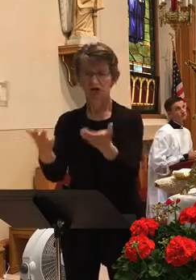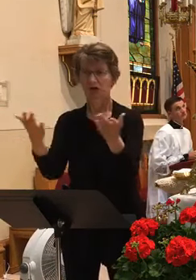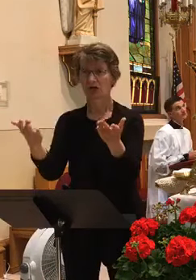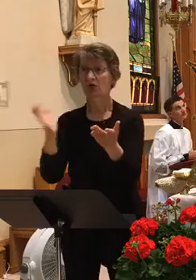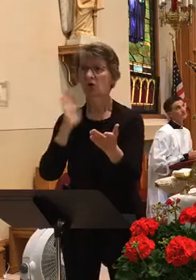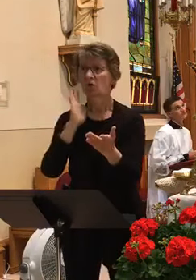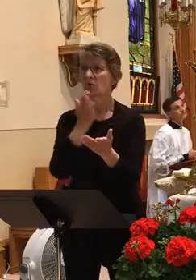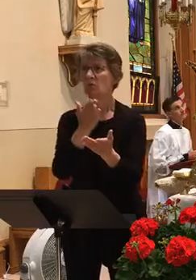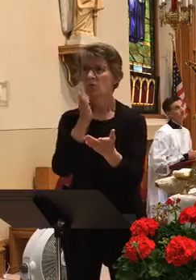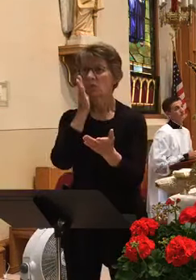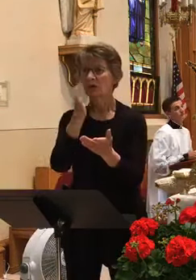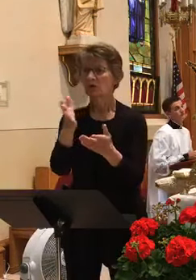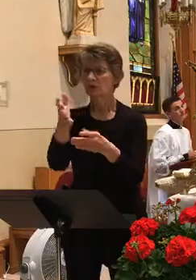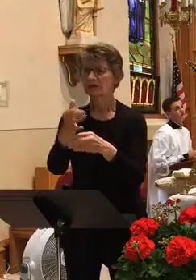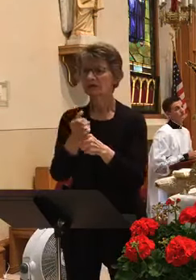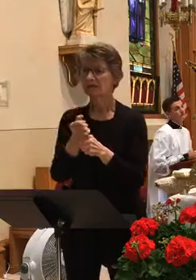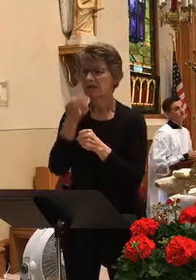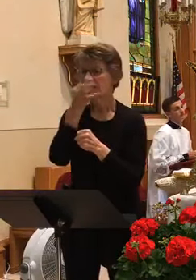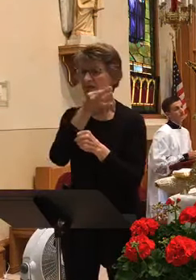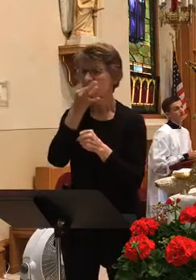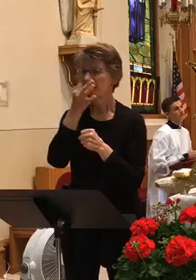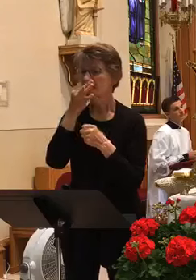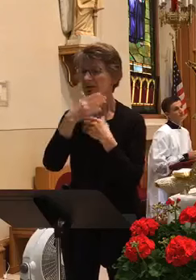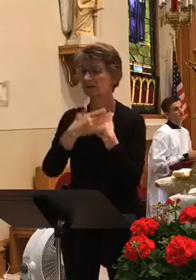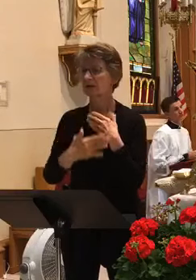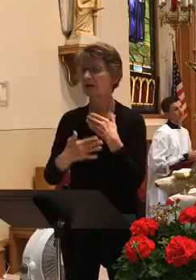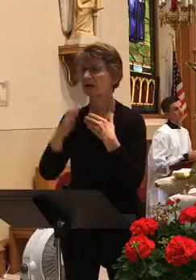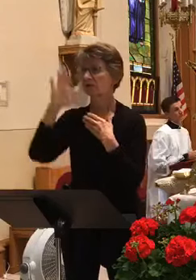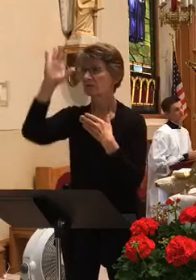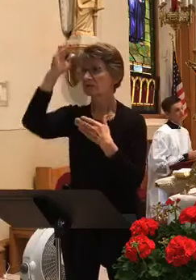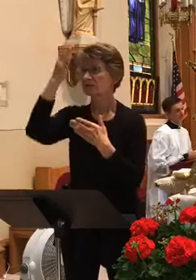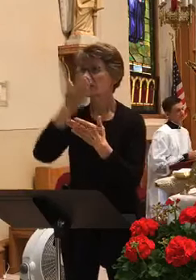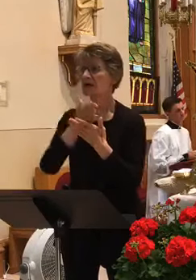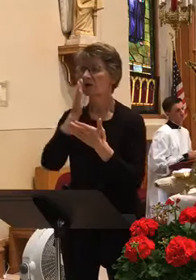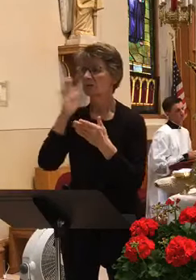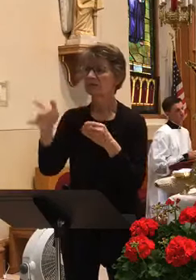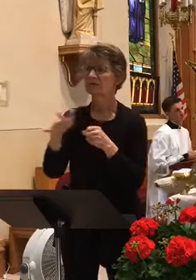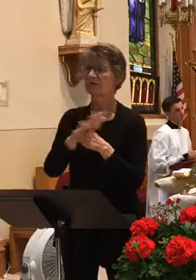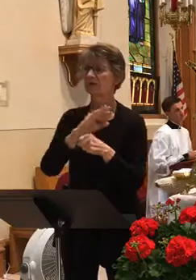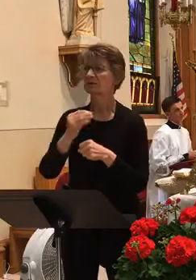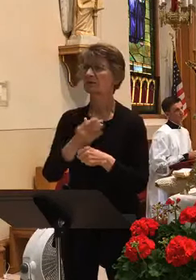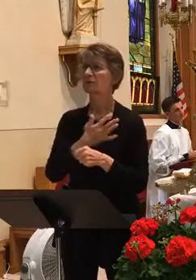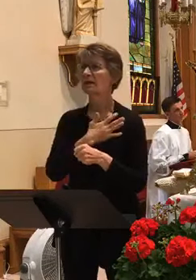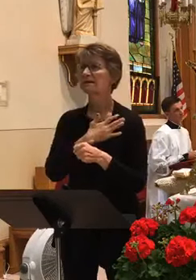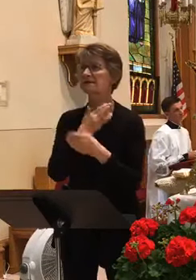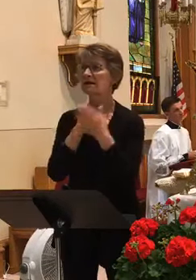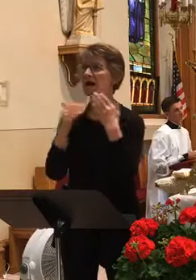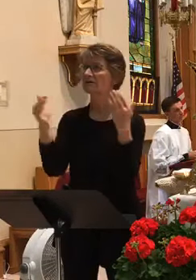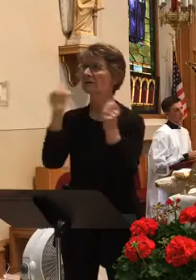holy body and blood of your Son, may be filled with every grace and heavenly